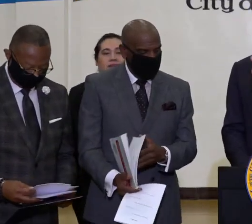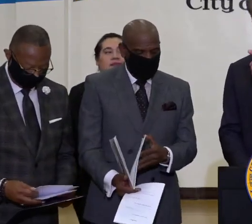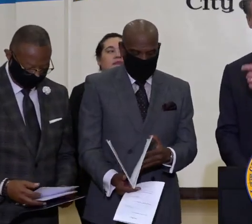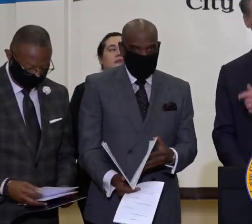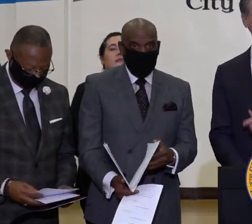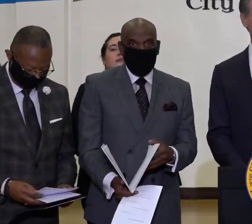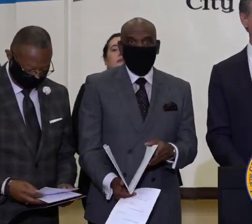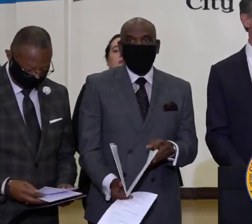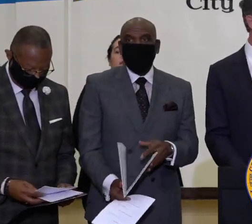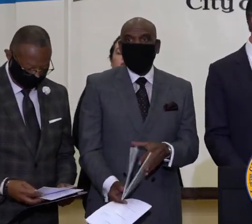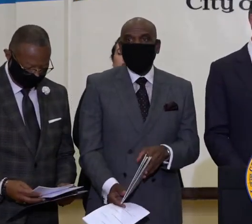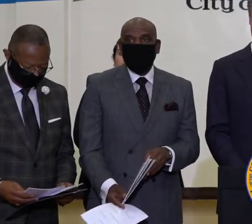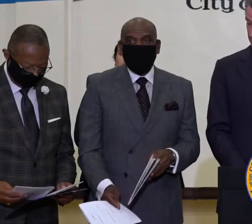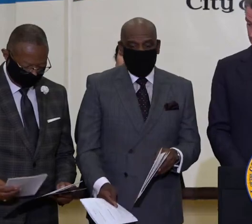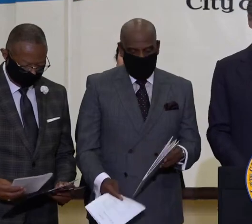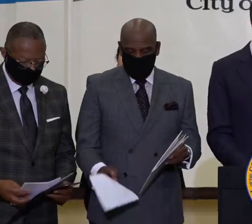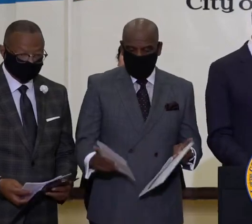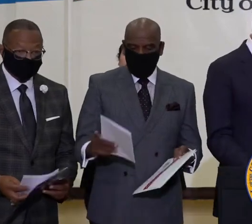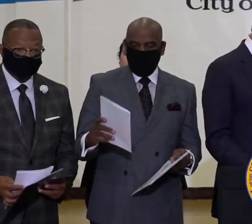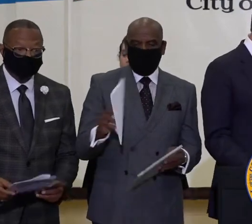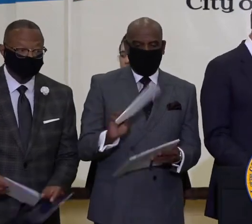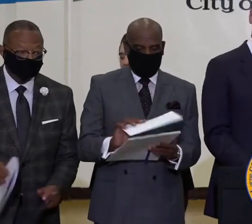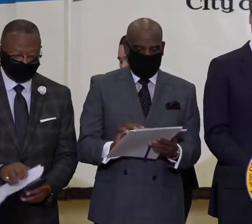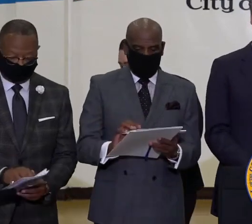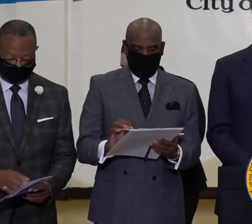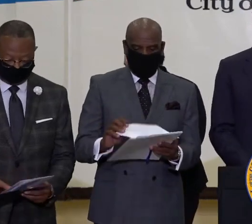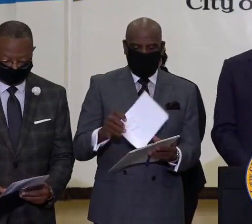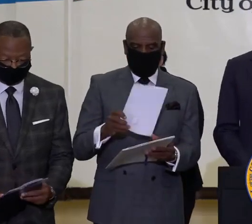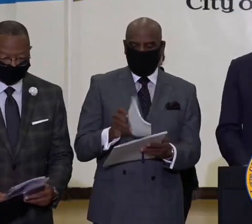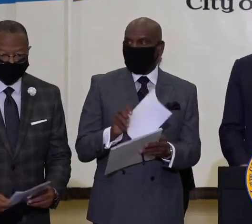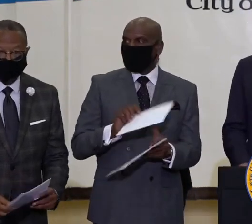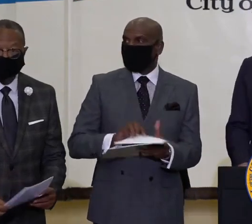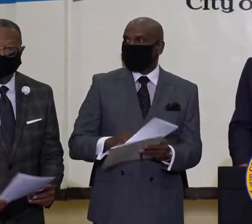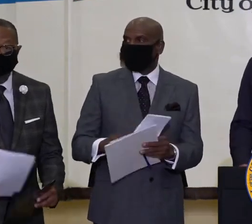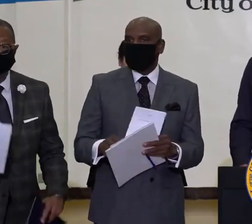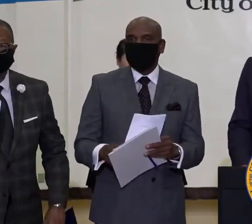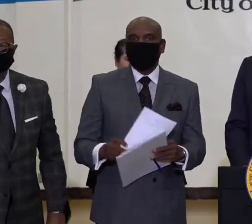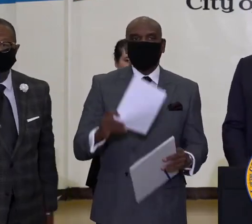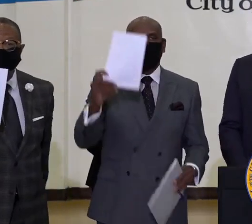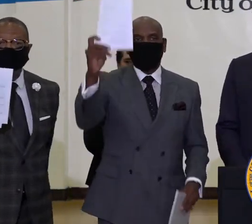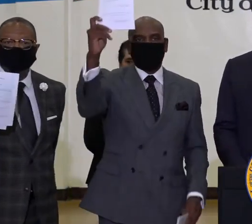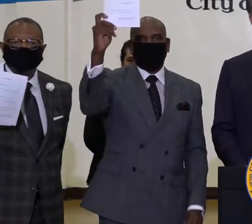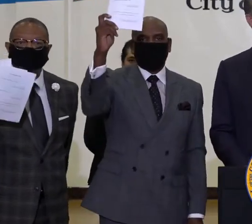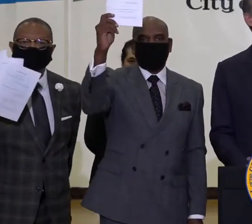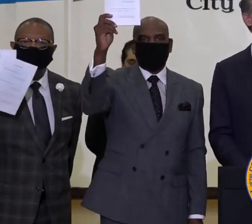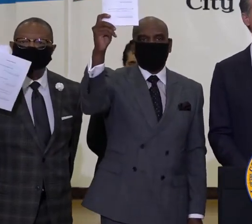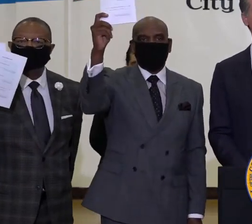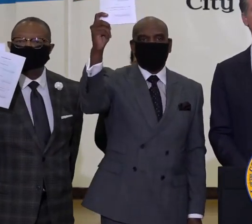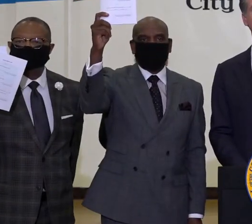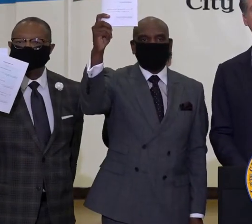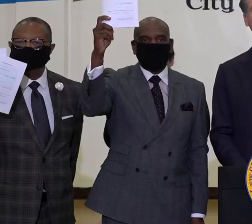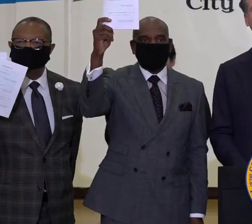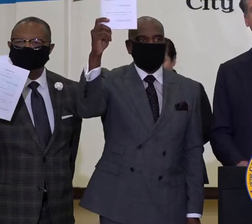And we can raise those bills. Put those bills up and do a phone up.